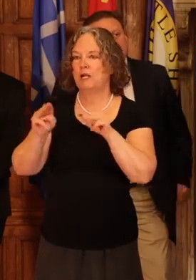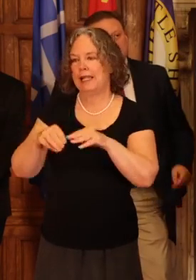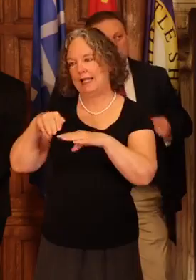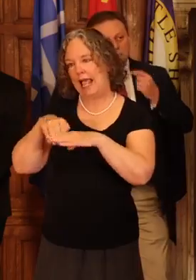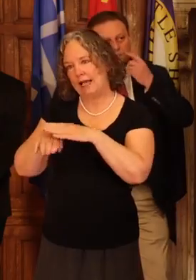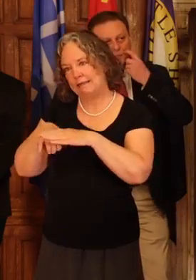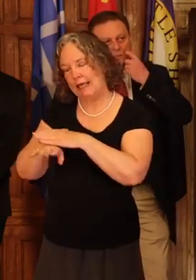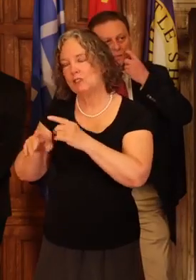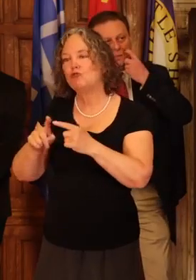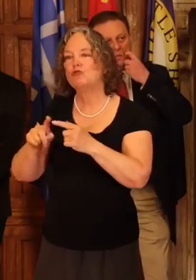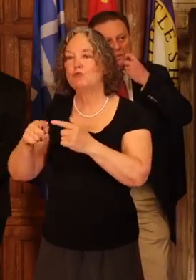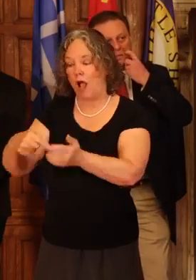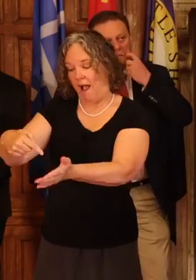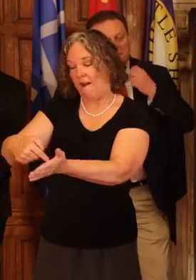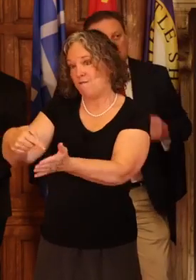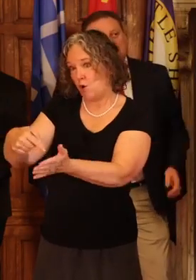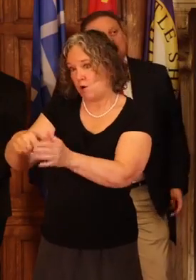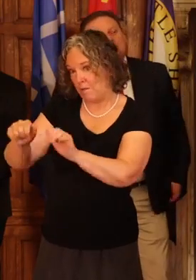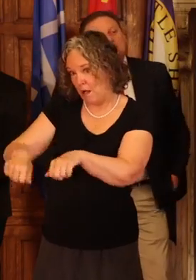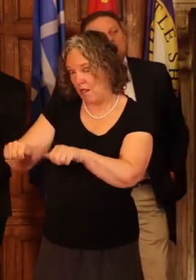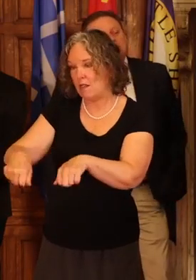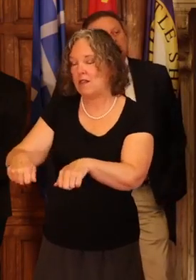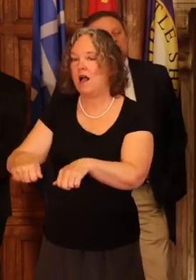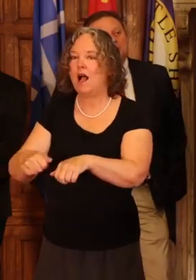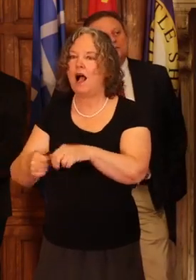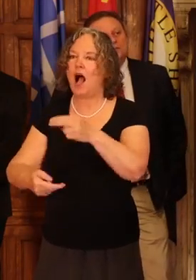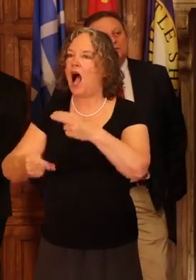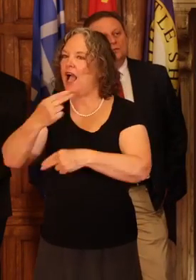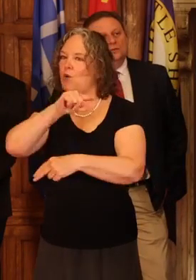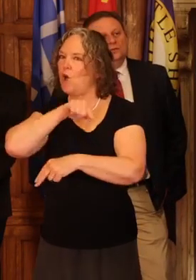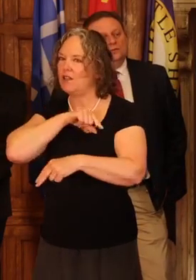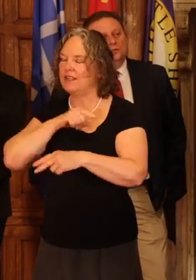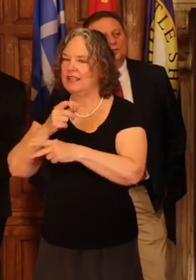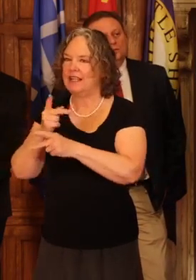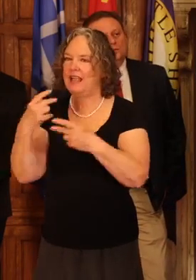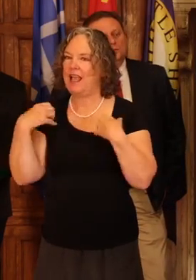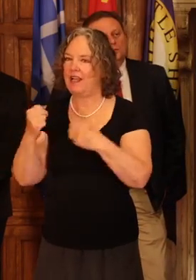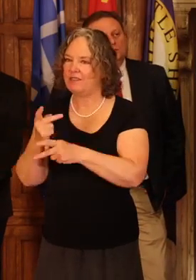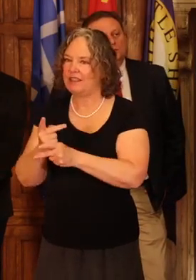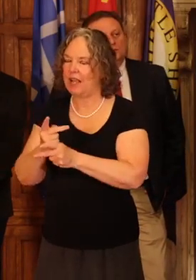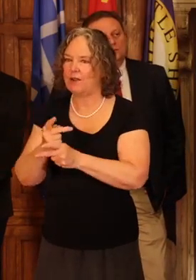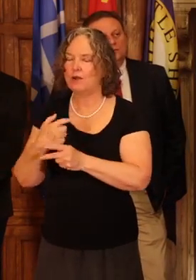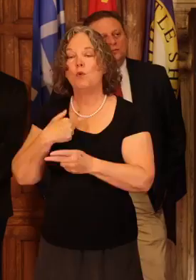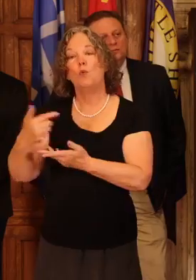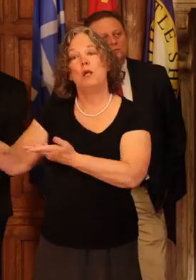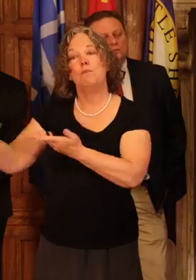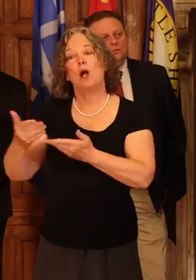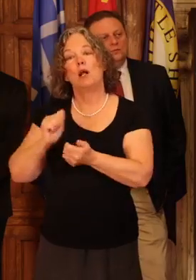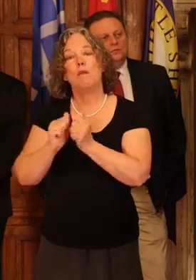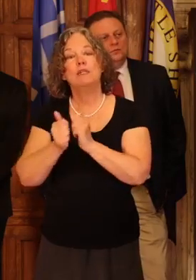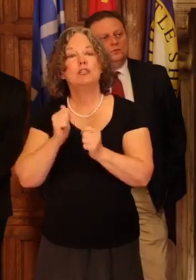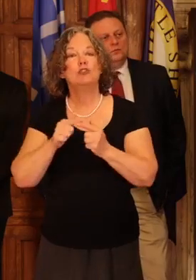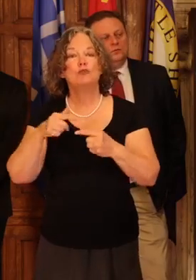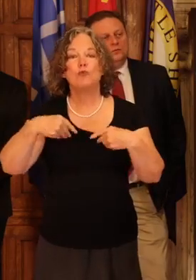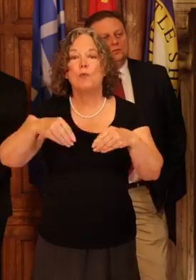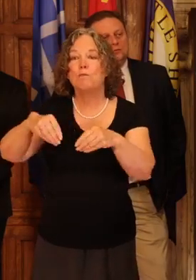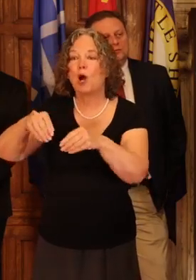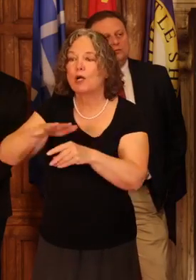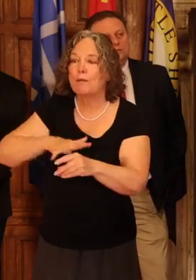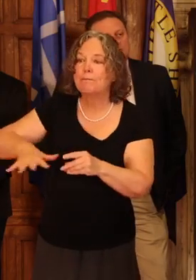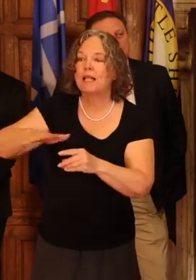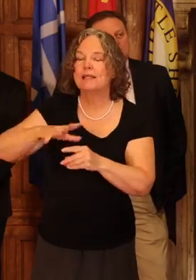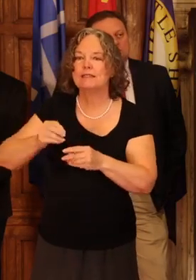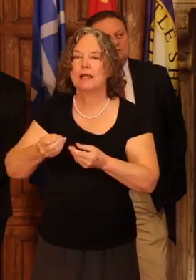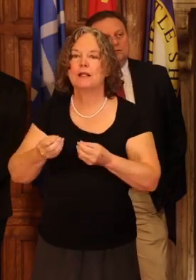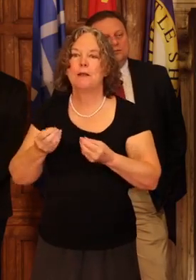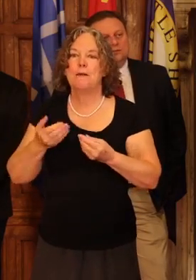access to affordable, high-quality health care. We brought greater competition to the marketplace and greater choice for